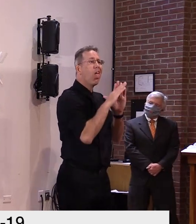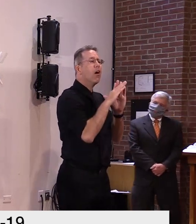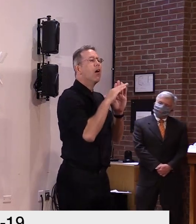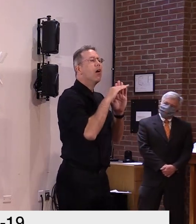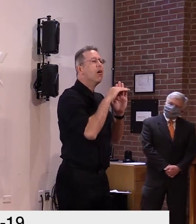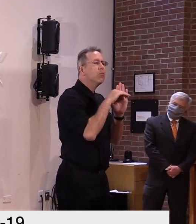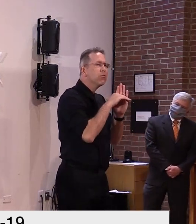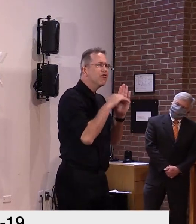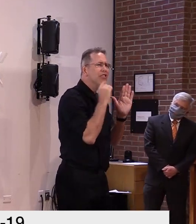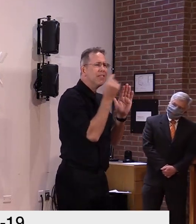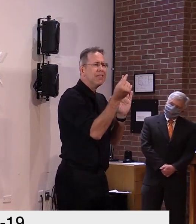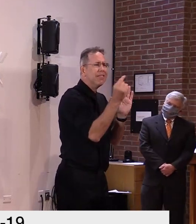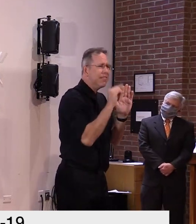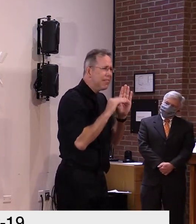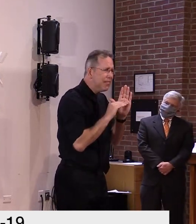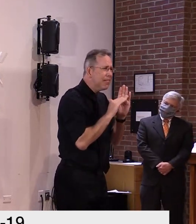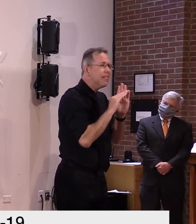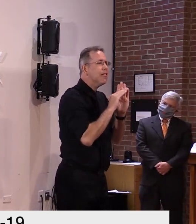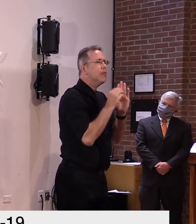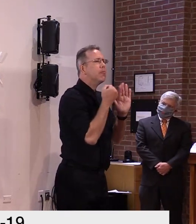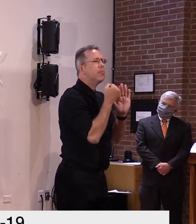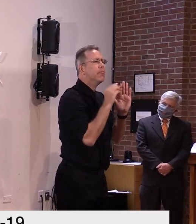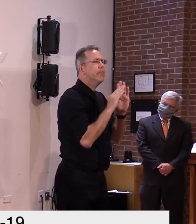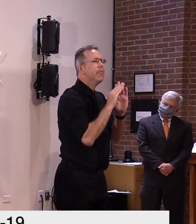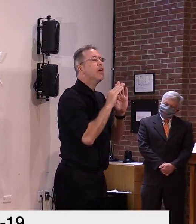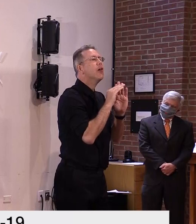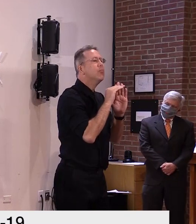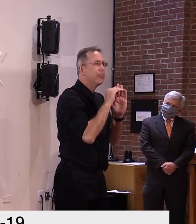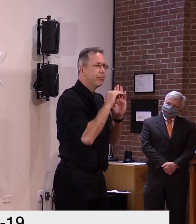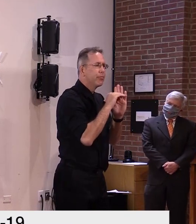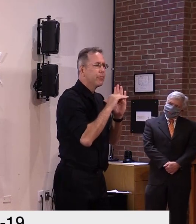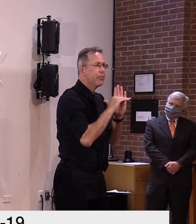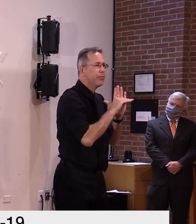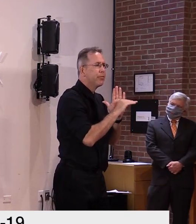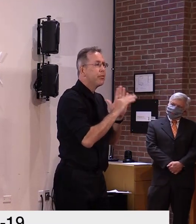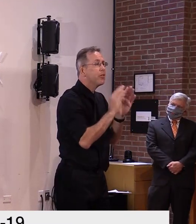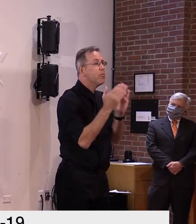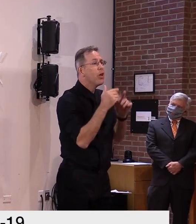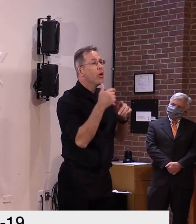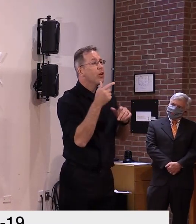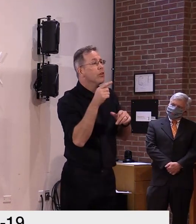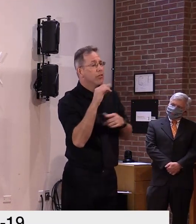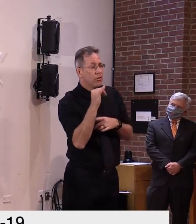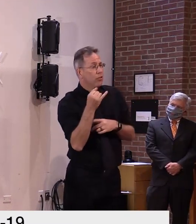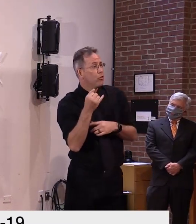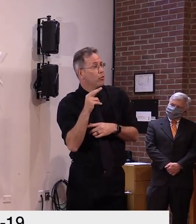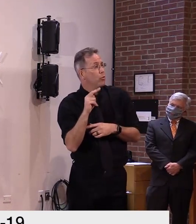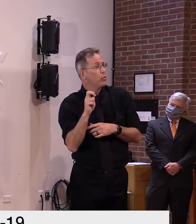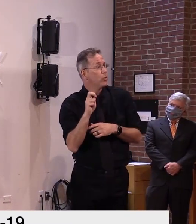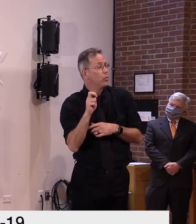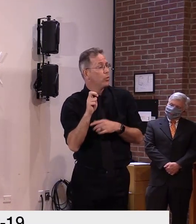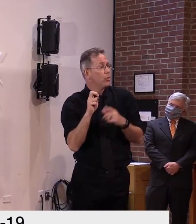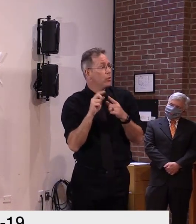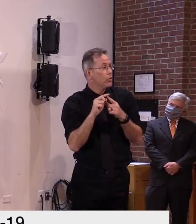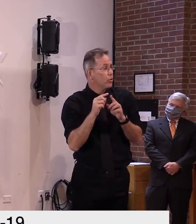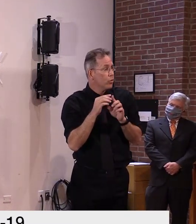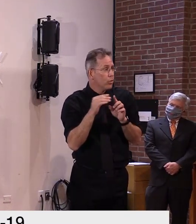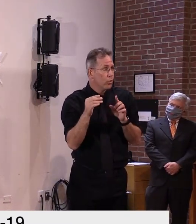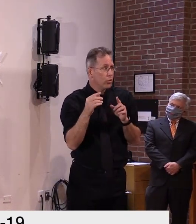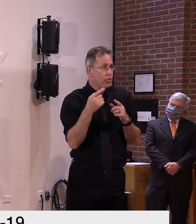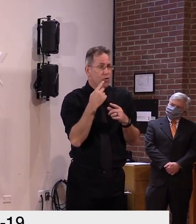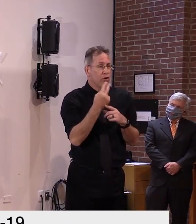we've had in the last couple of weeks compared to sometime in June. But then when you compare that to that initial part in March and